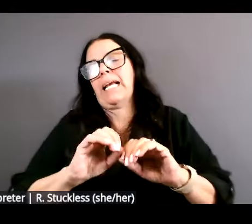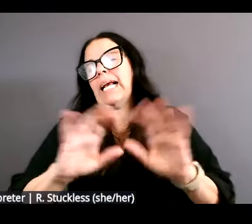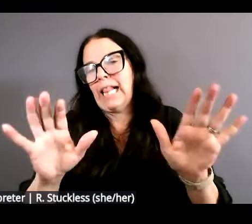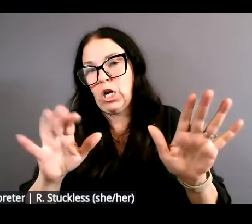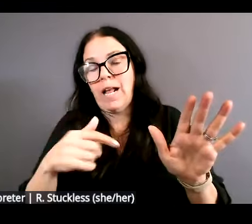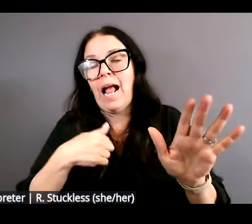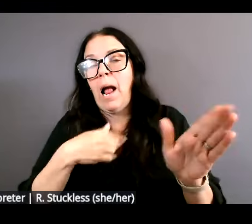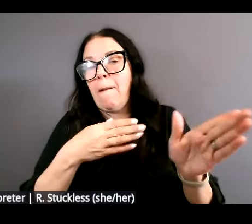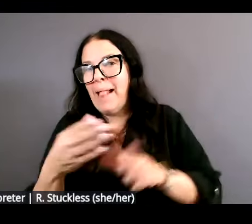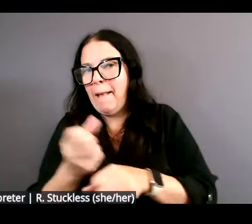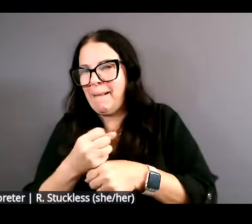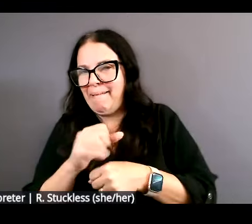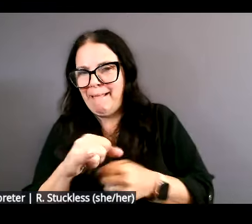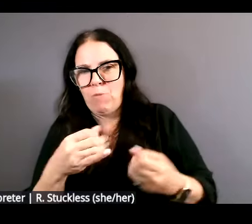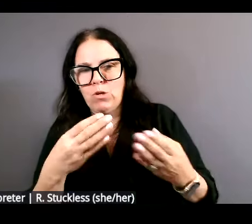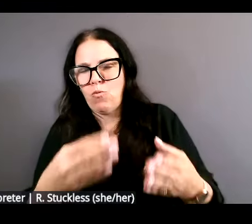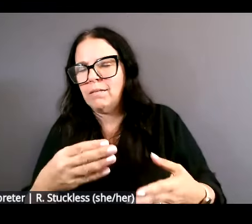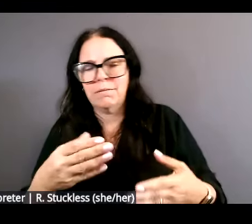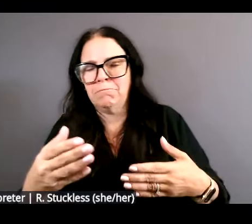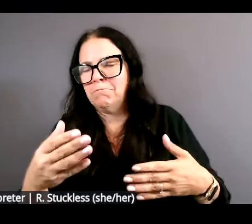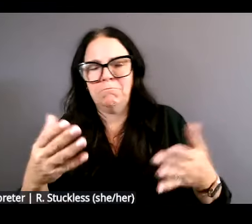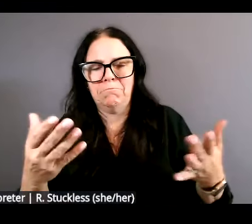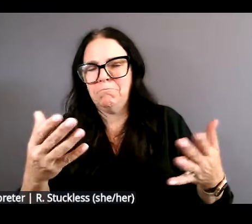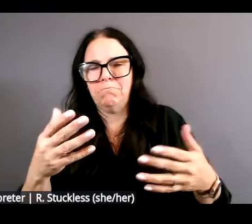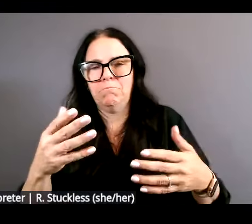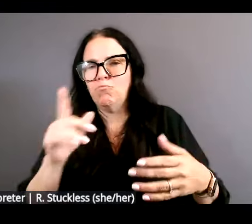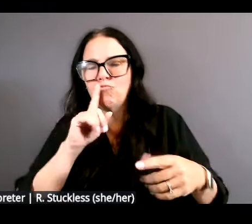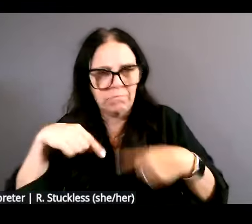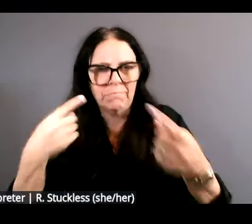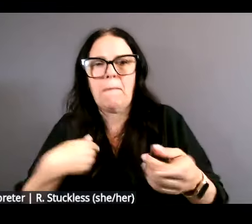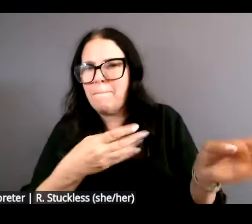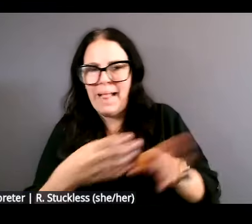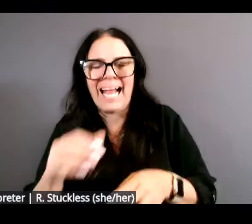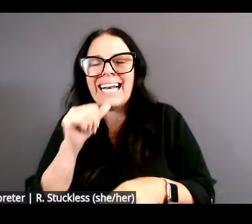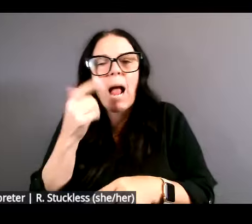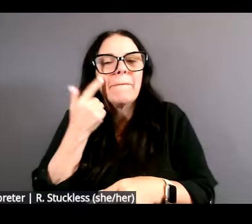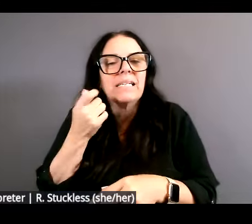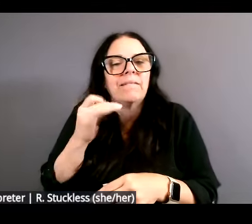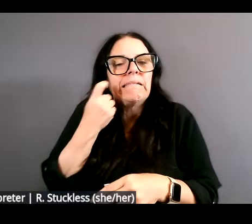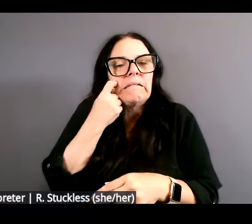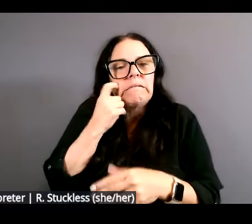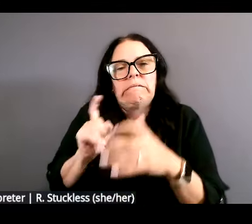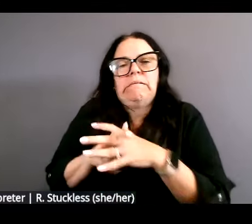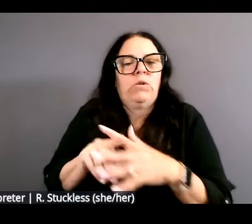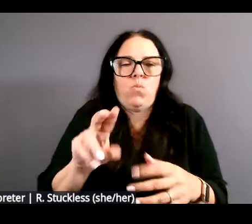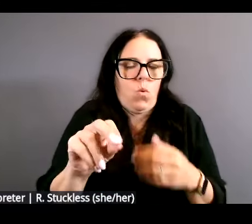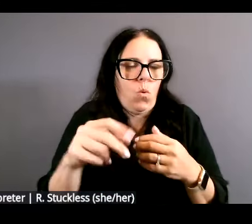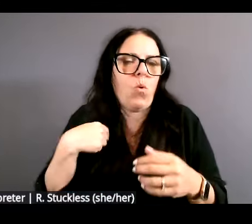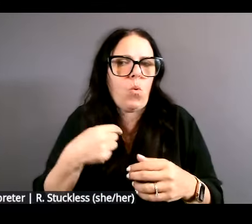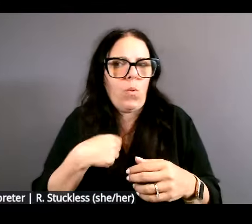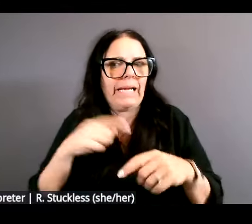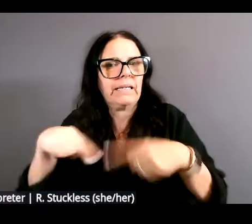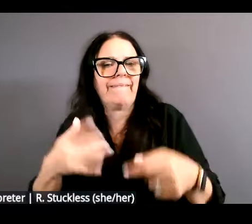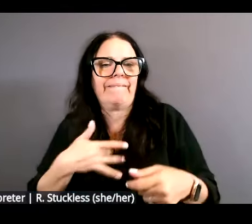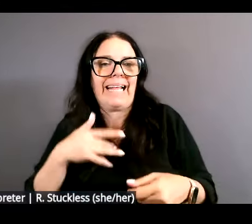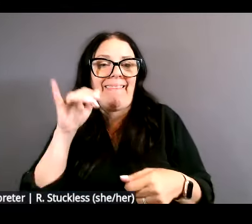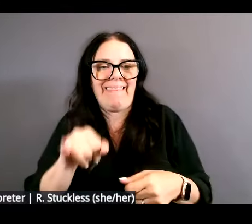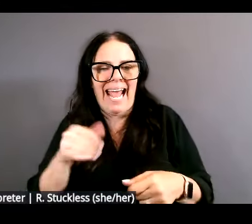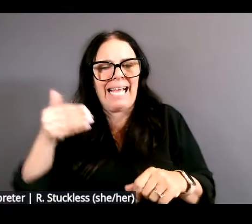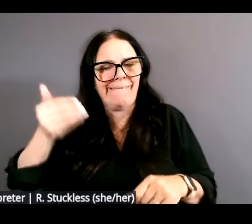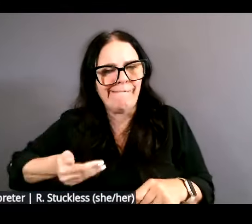regardless of anything that has happened recently. This was something that we have been struggling with the last couple of